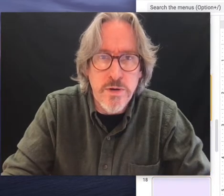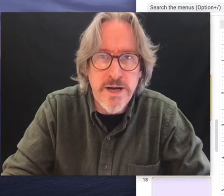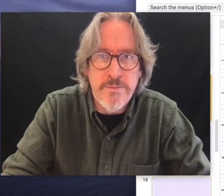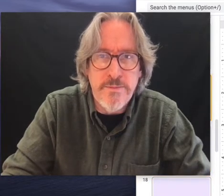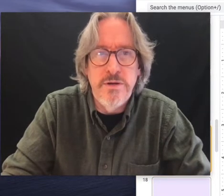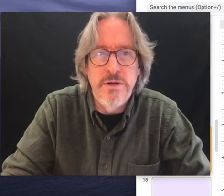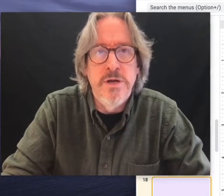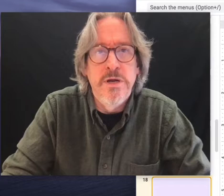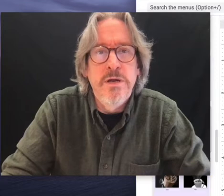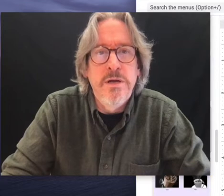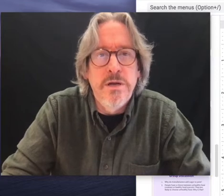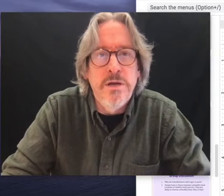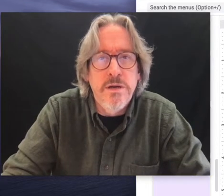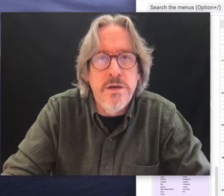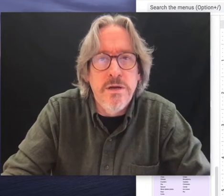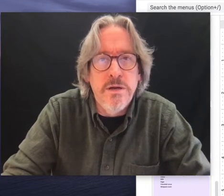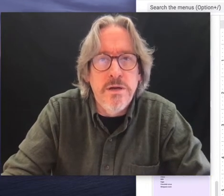what happened?